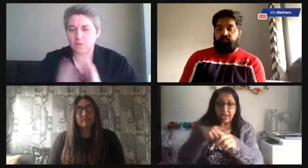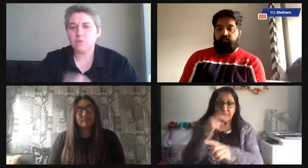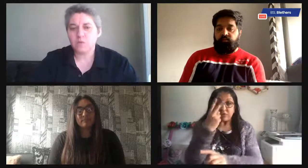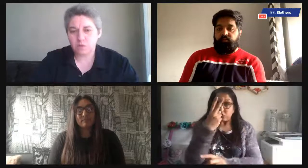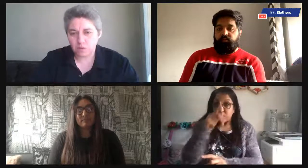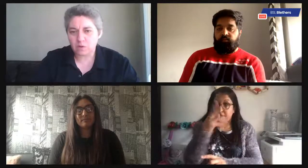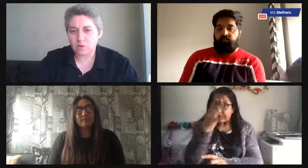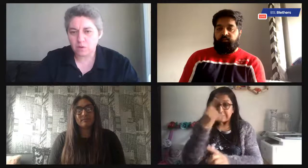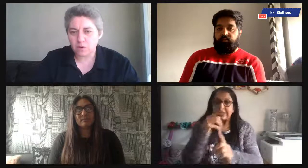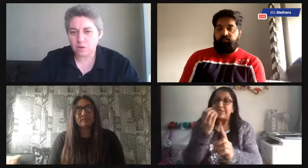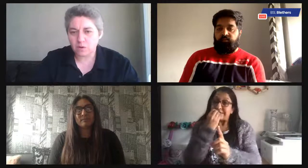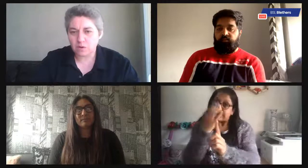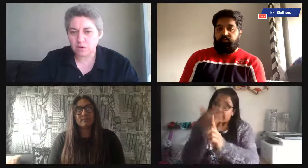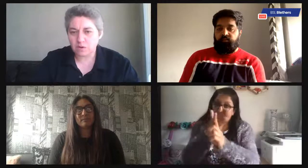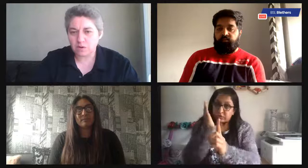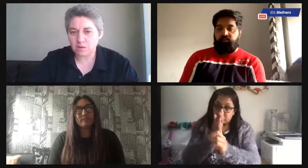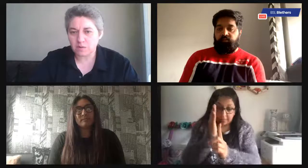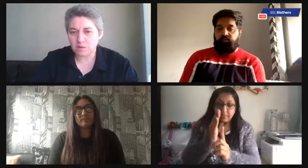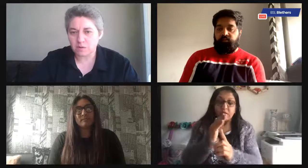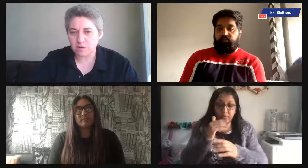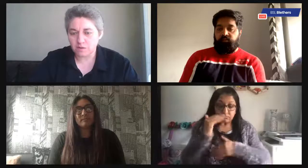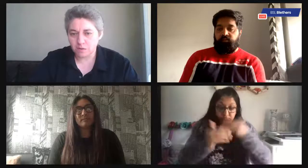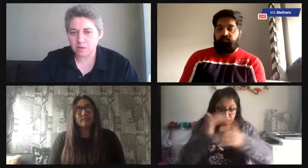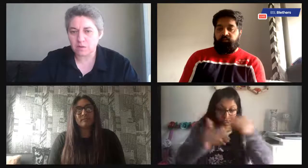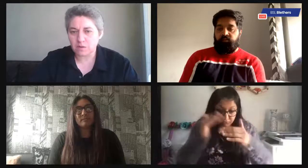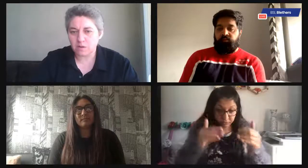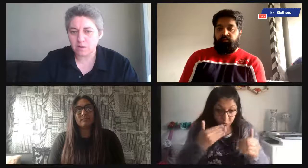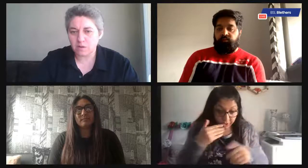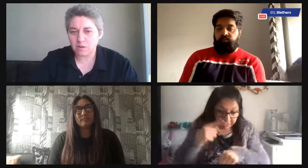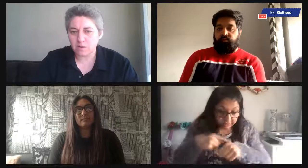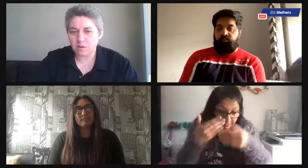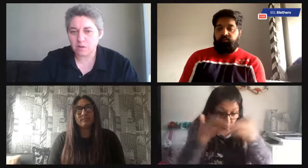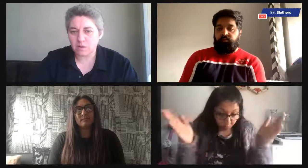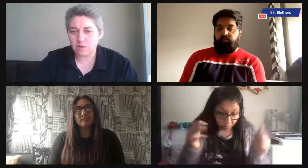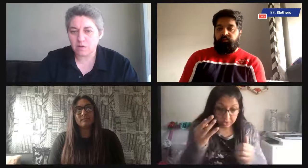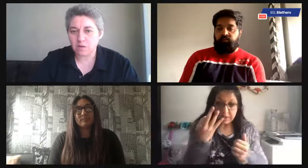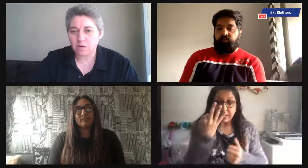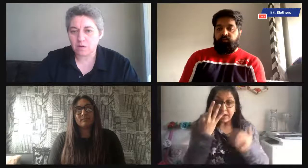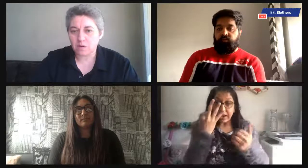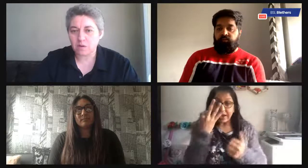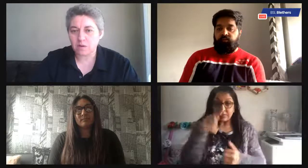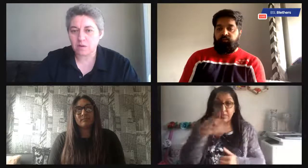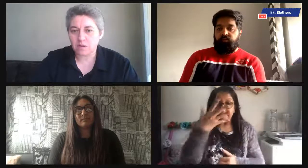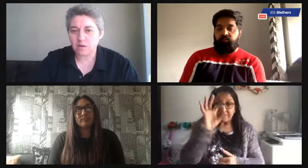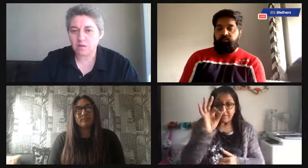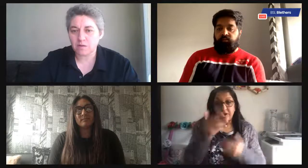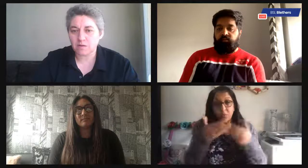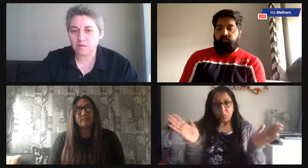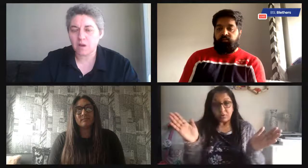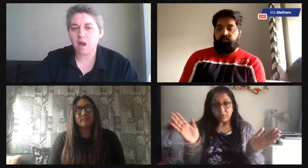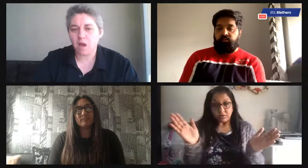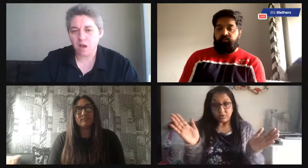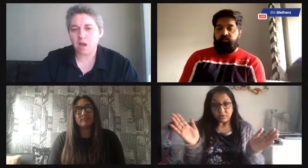stop eating when the sun rises and you start eating when the sun sets.